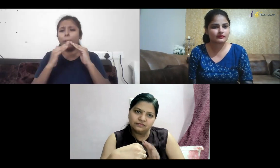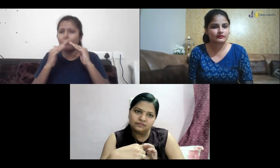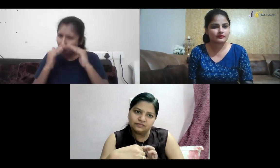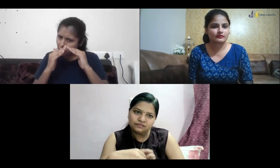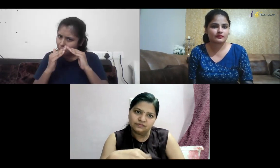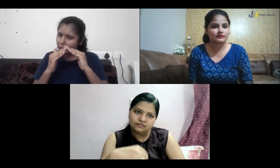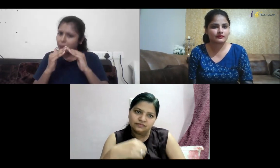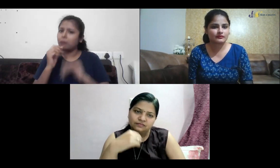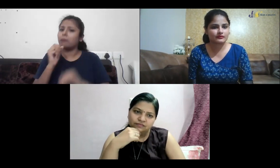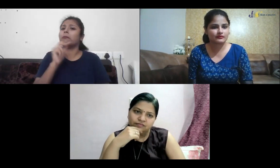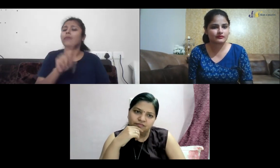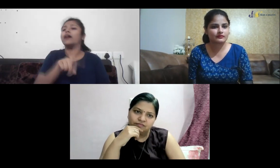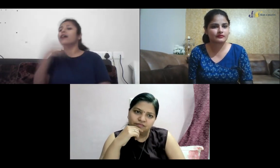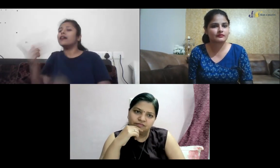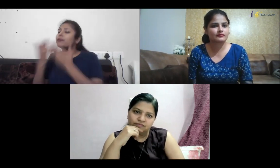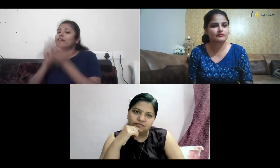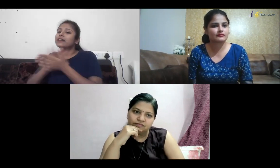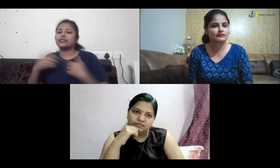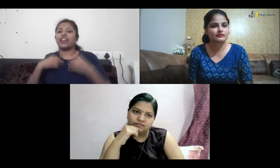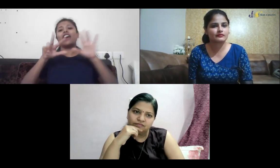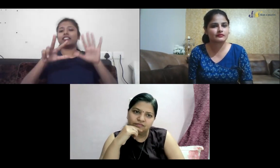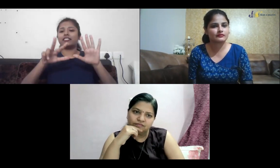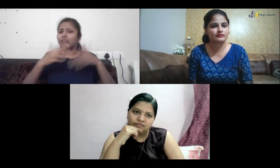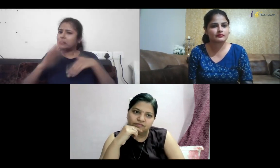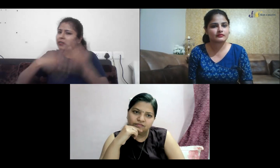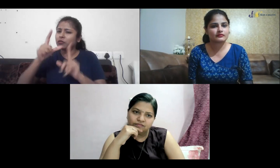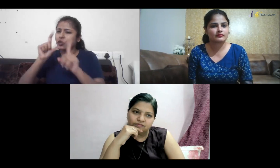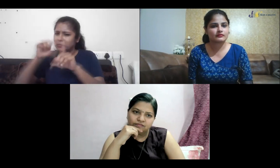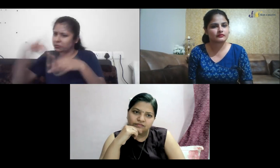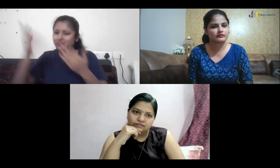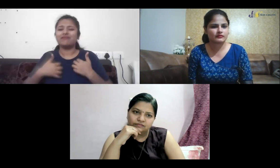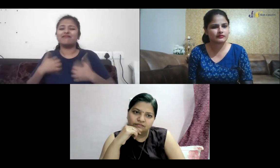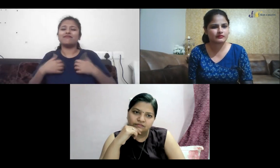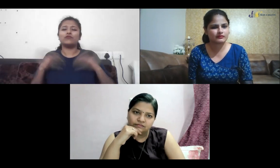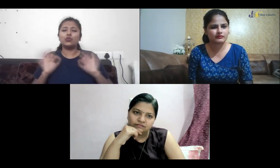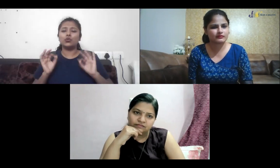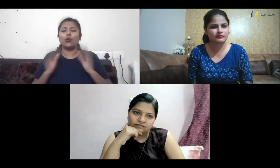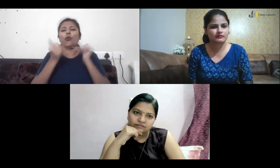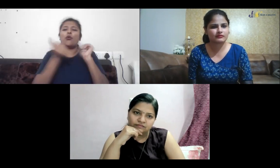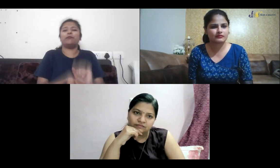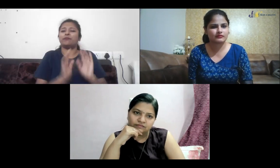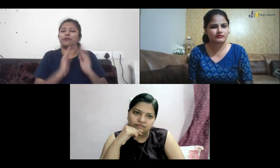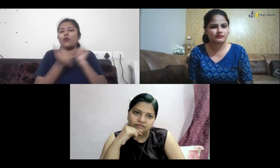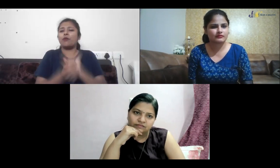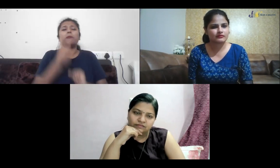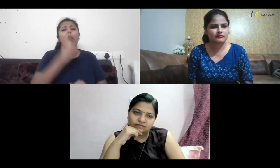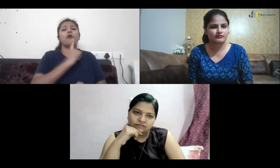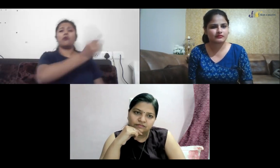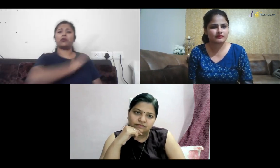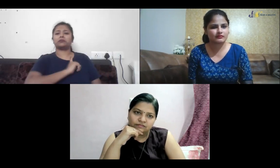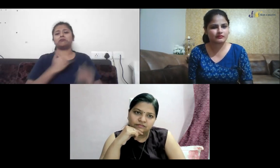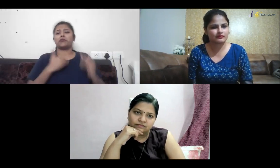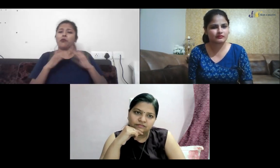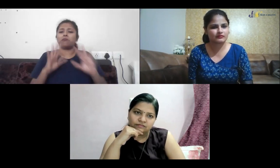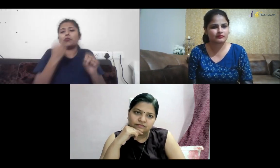10th. What is your qualification? What you do? I was saying, then I have studied only 10th. Why you are not completed your